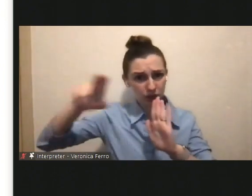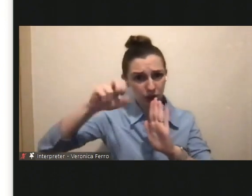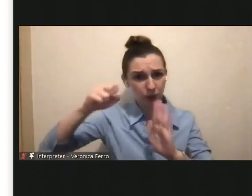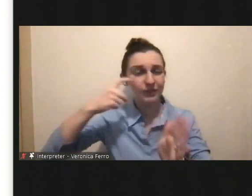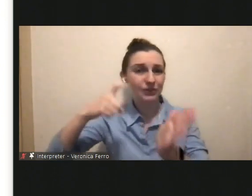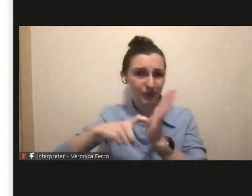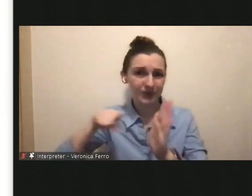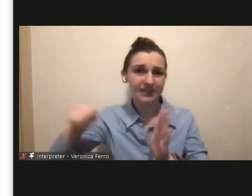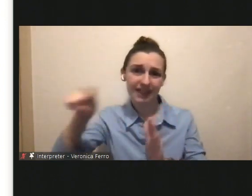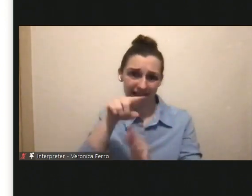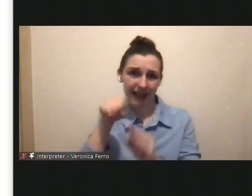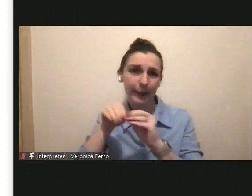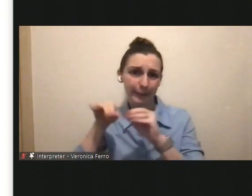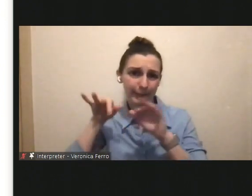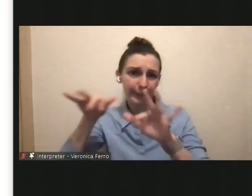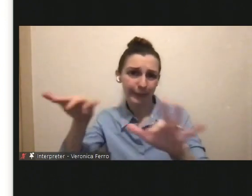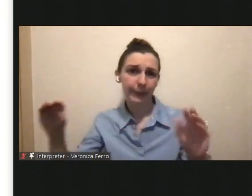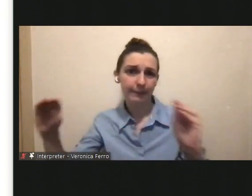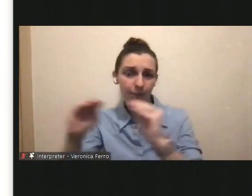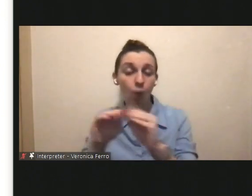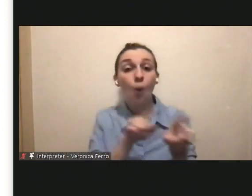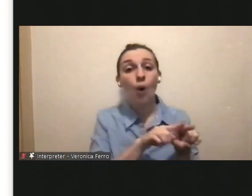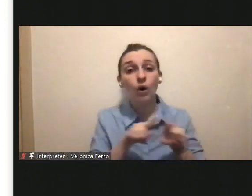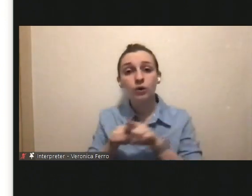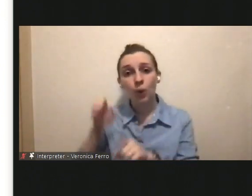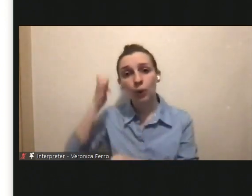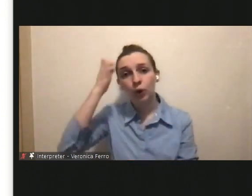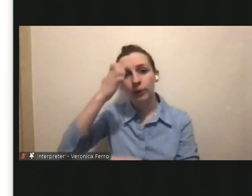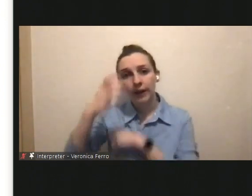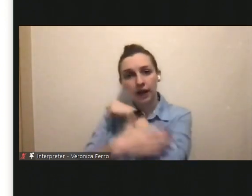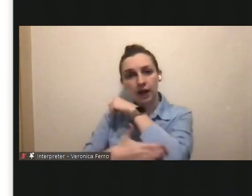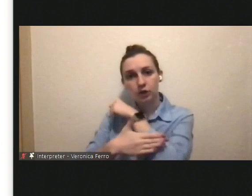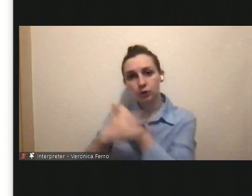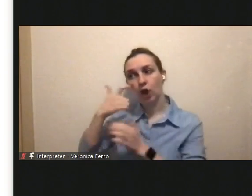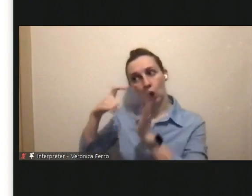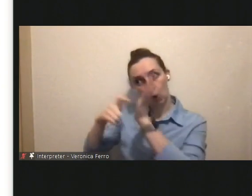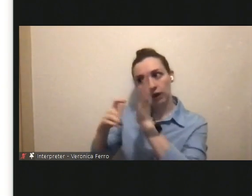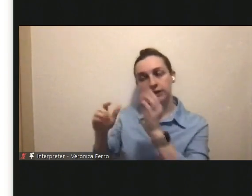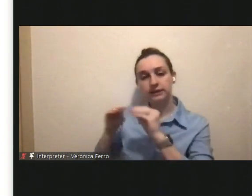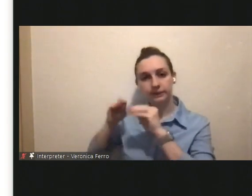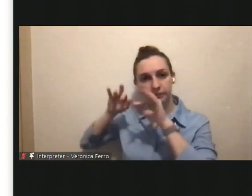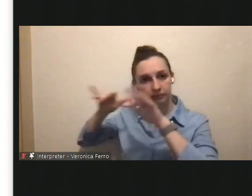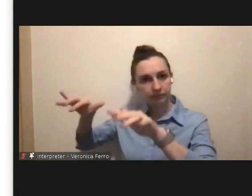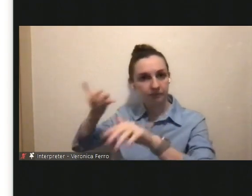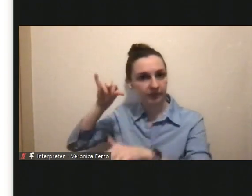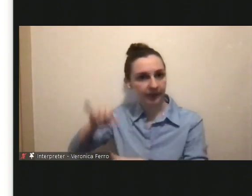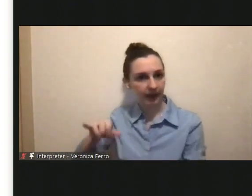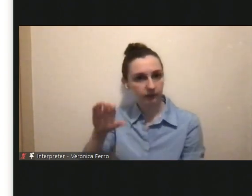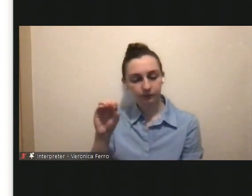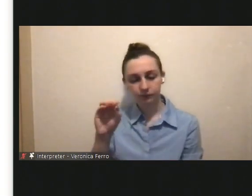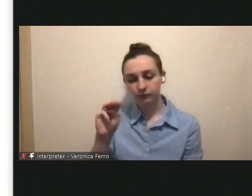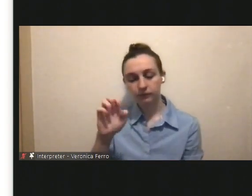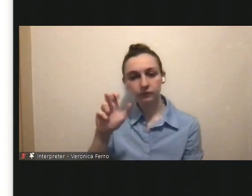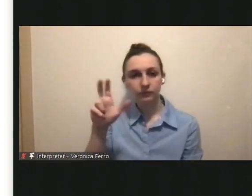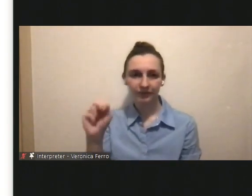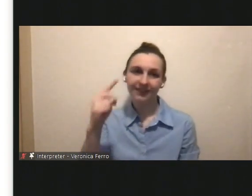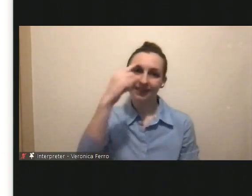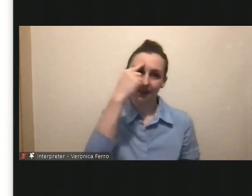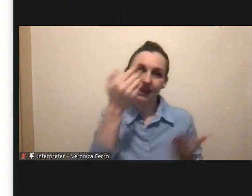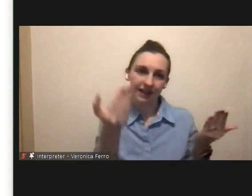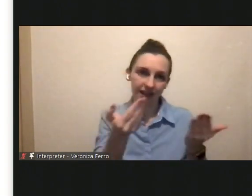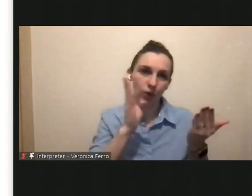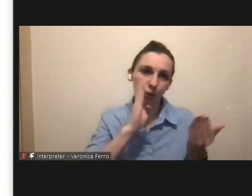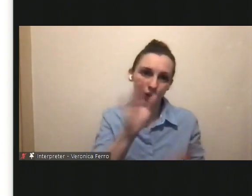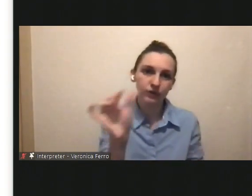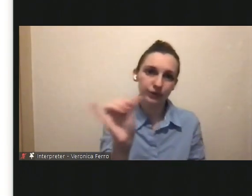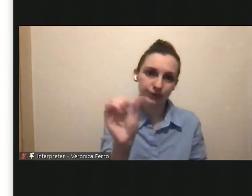out in some European countries right now. So we fully expect that we will continue to see an increase in Omicron cases. One of the